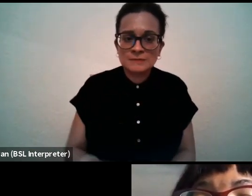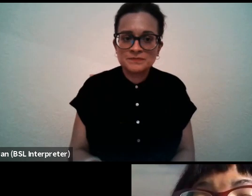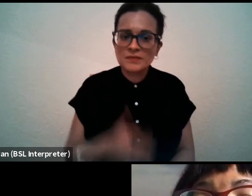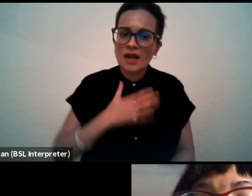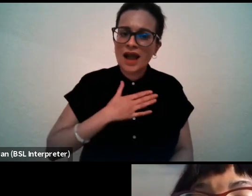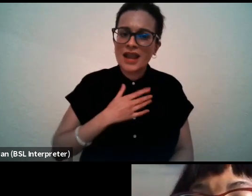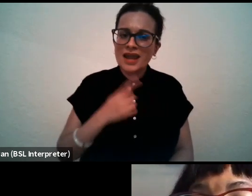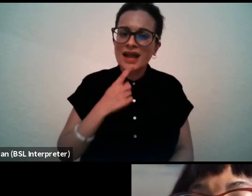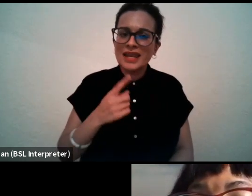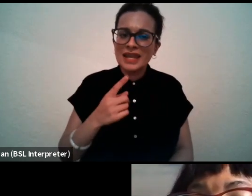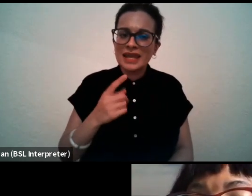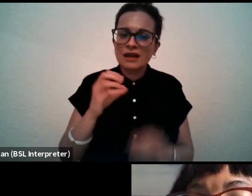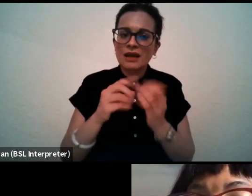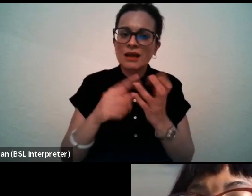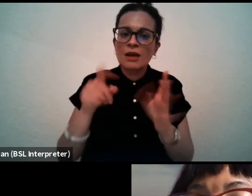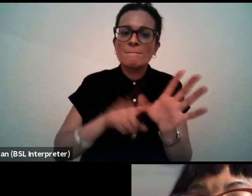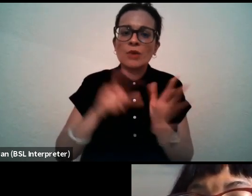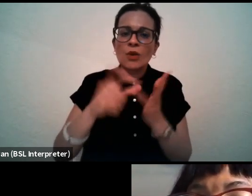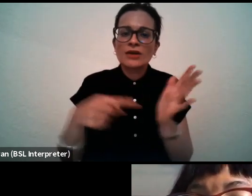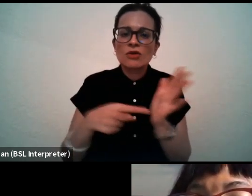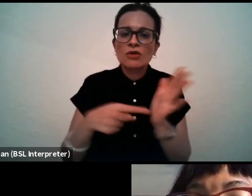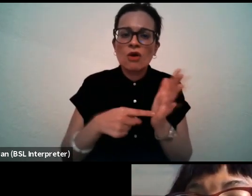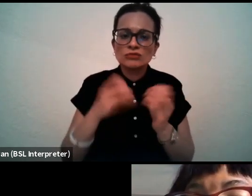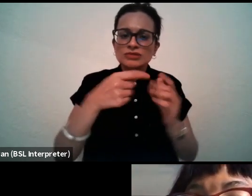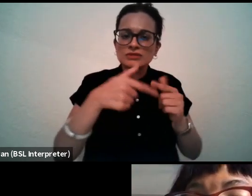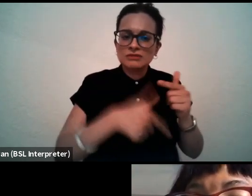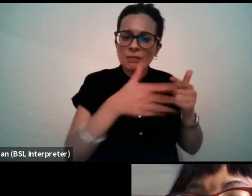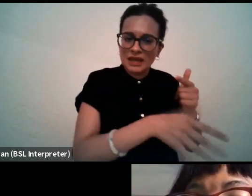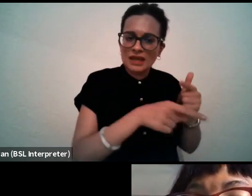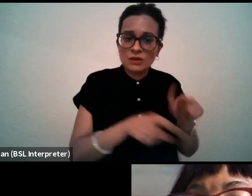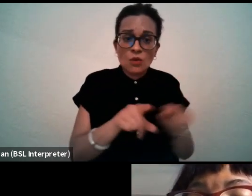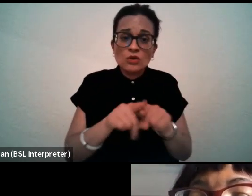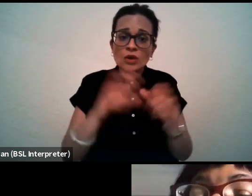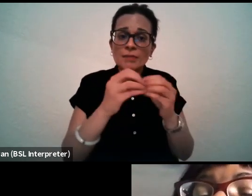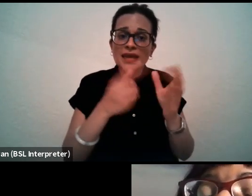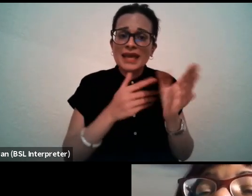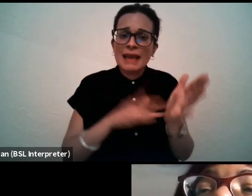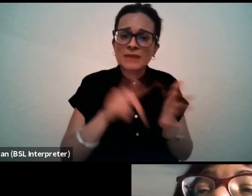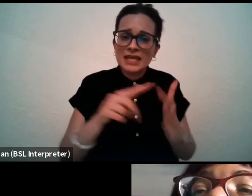boycott campaign, that BAME communities should boycott